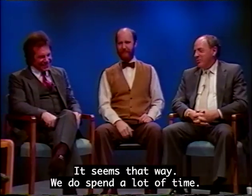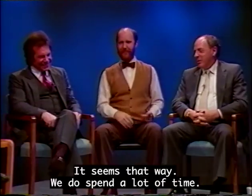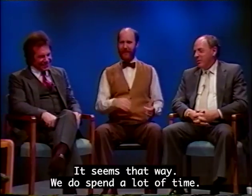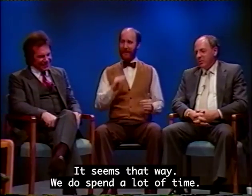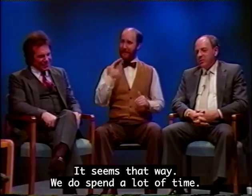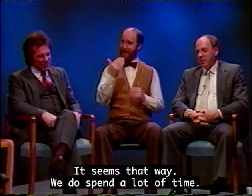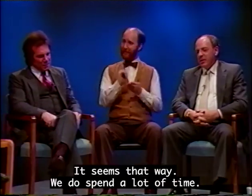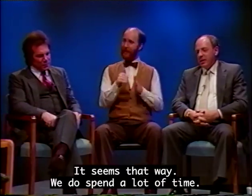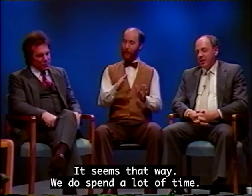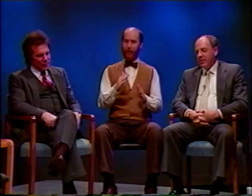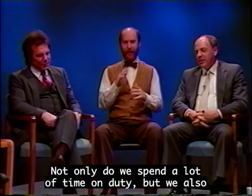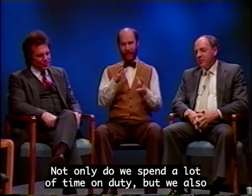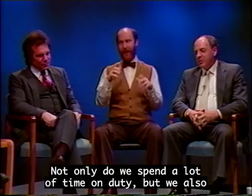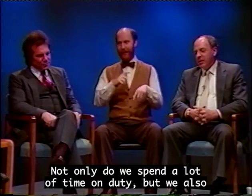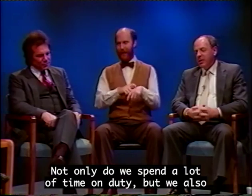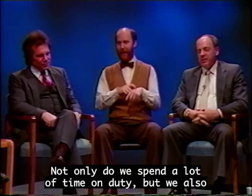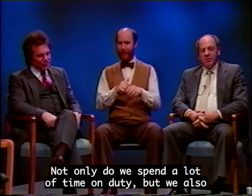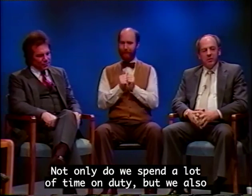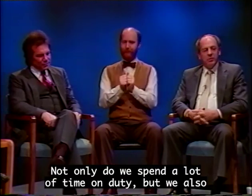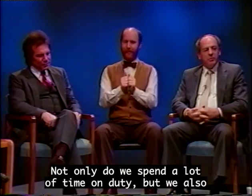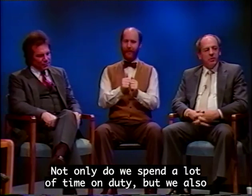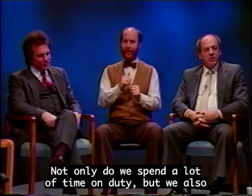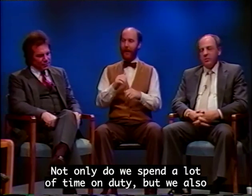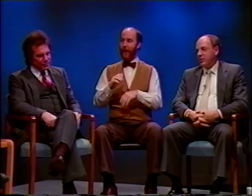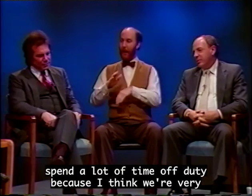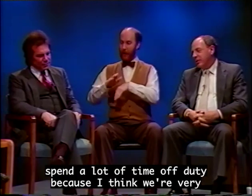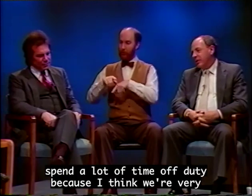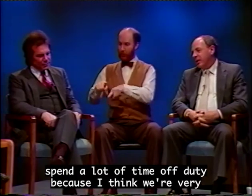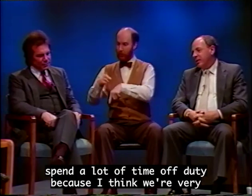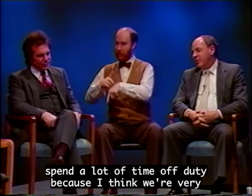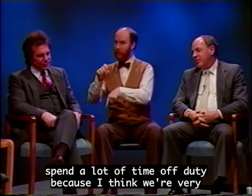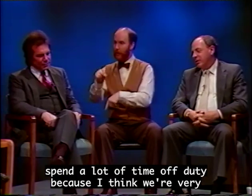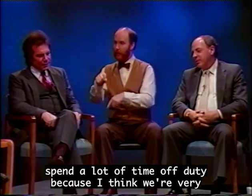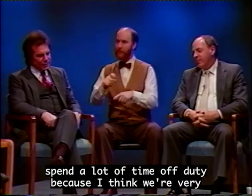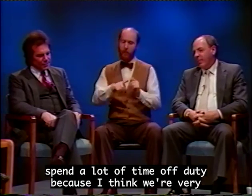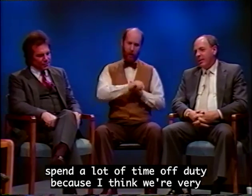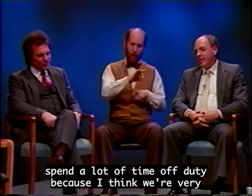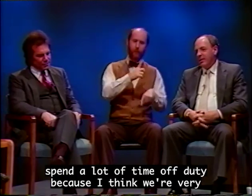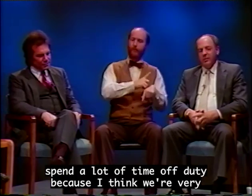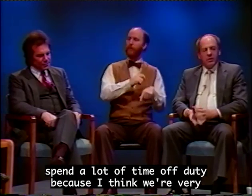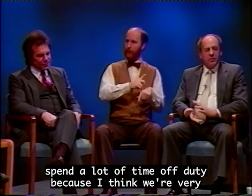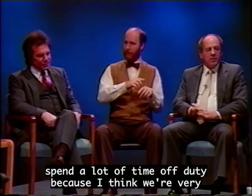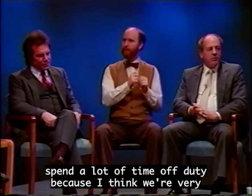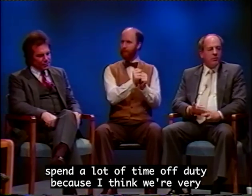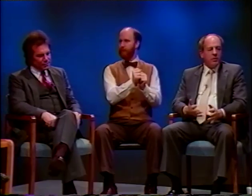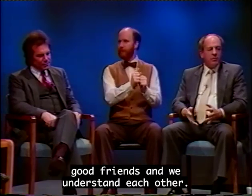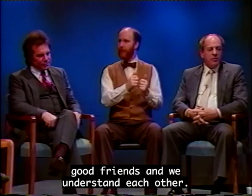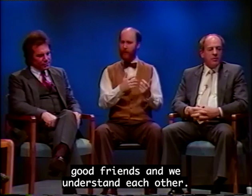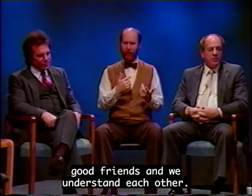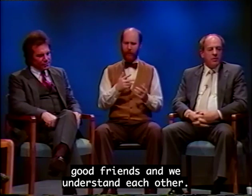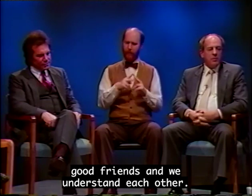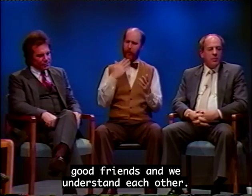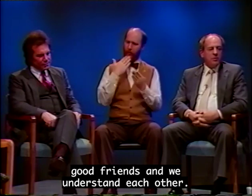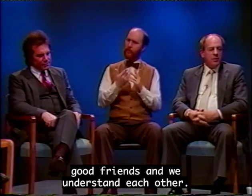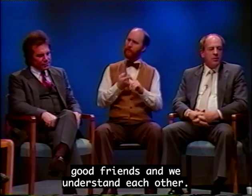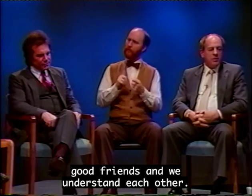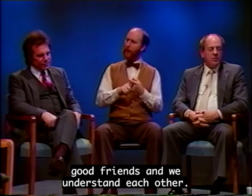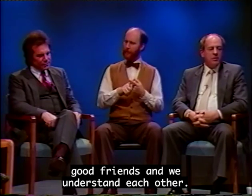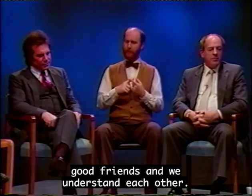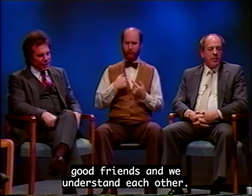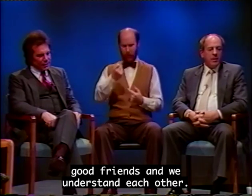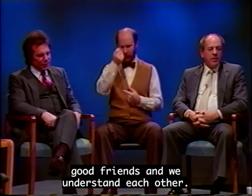It seems that way. We do spend a lot of time. Not only do we spend a lot of time on duty, but we also spend a lot of time off duty because I think we're very good friends and we